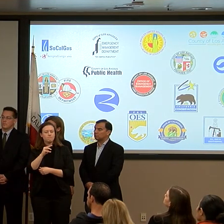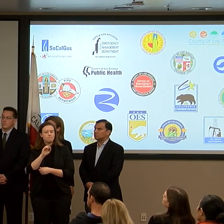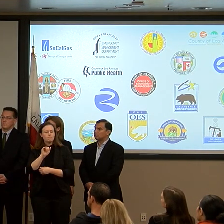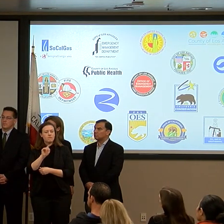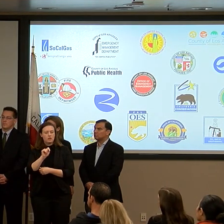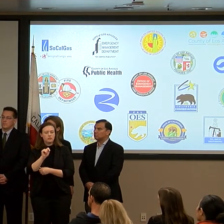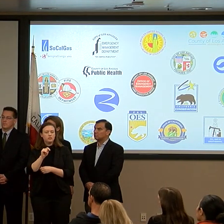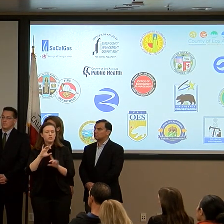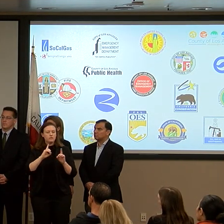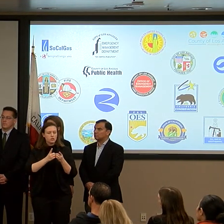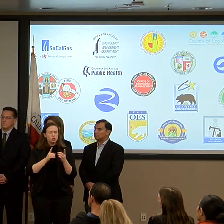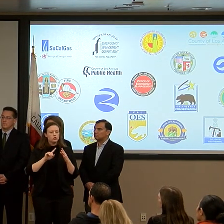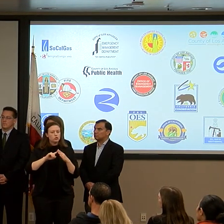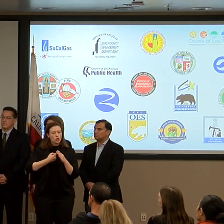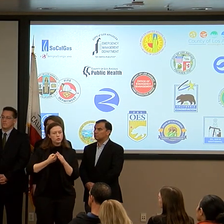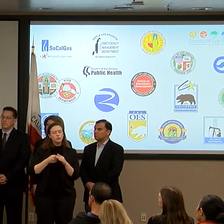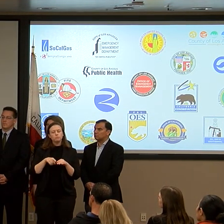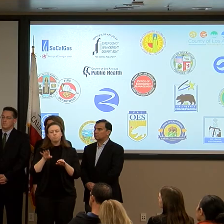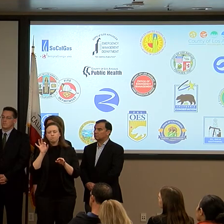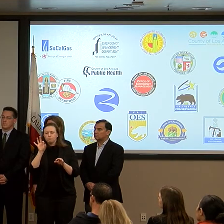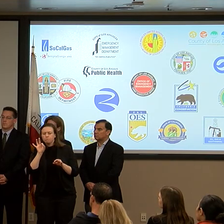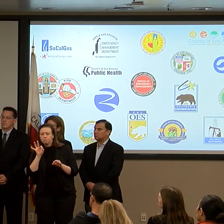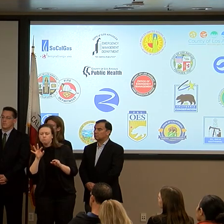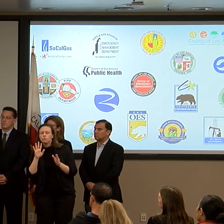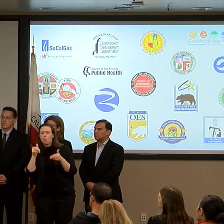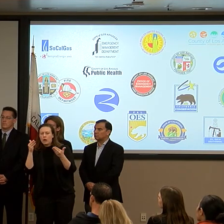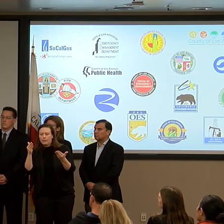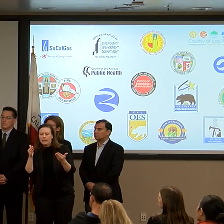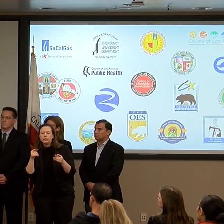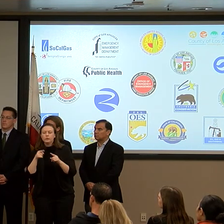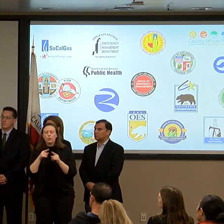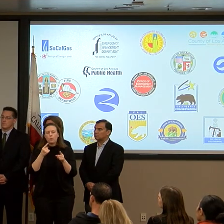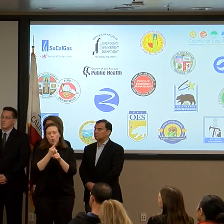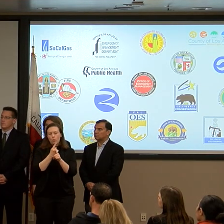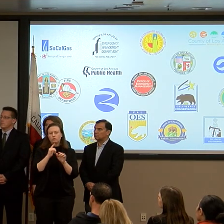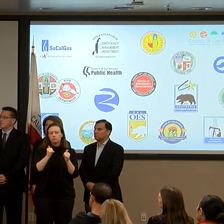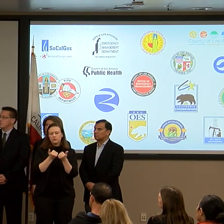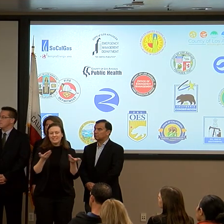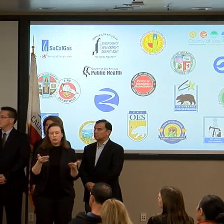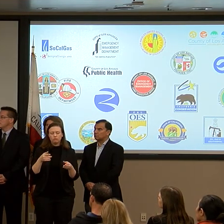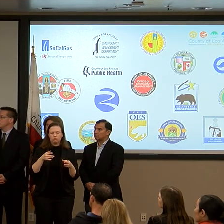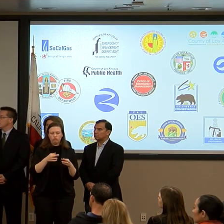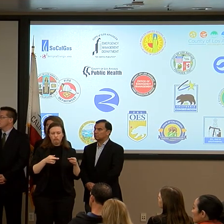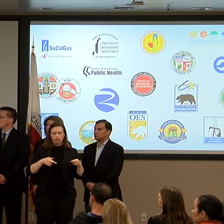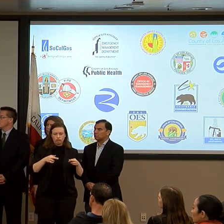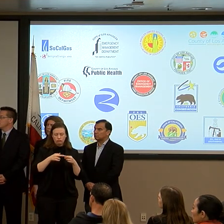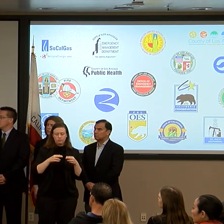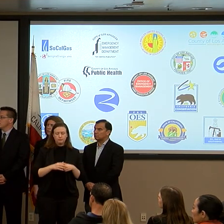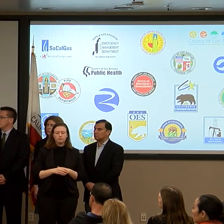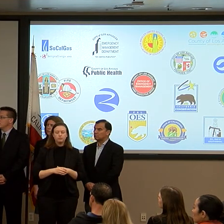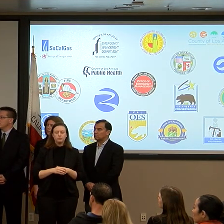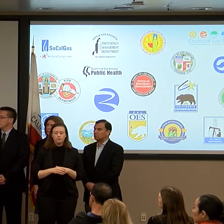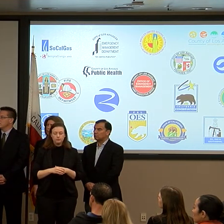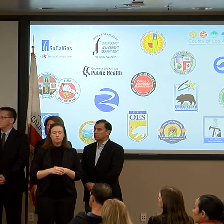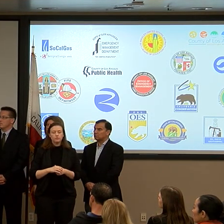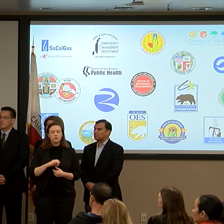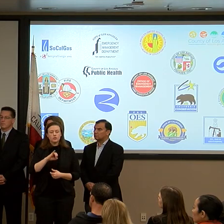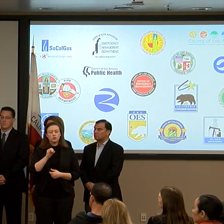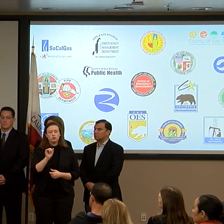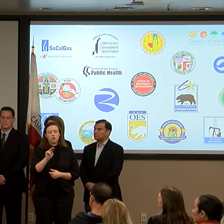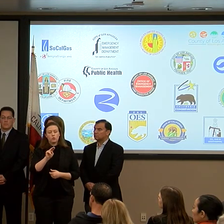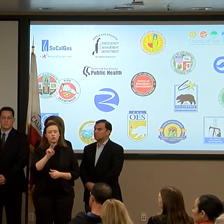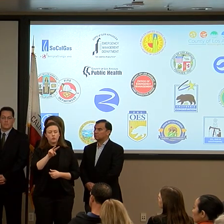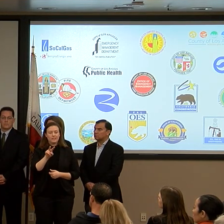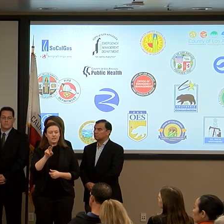making notifications to the appropriate agencies here in this region. On January 22,